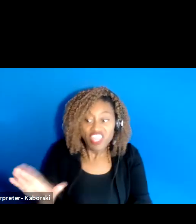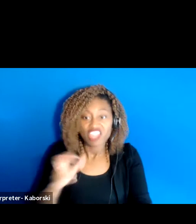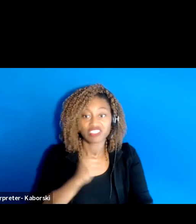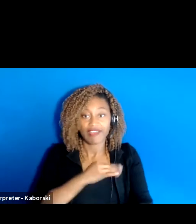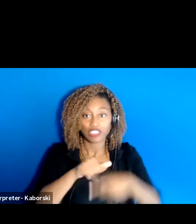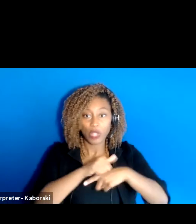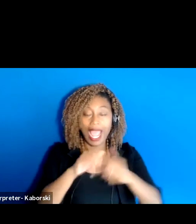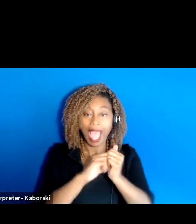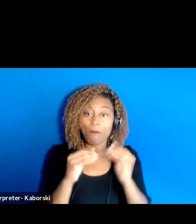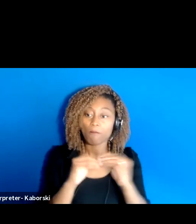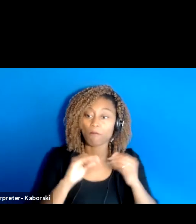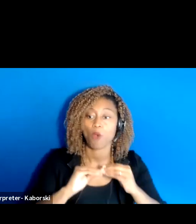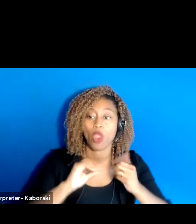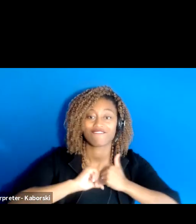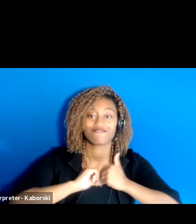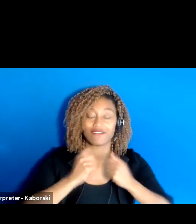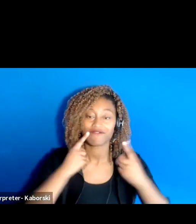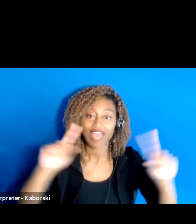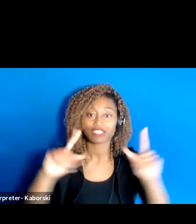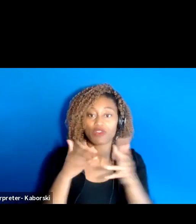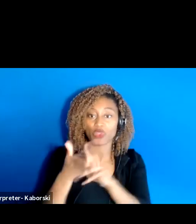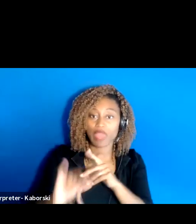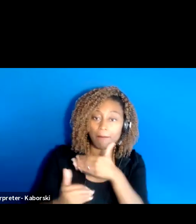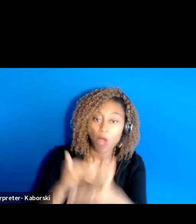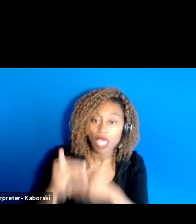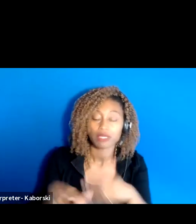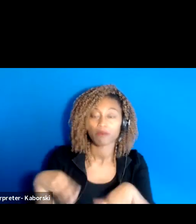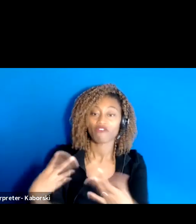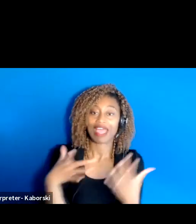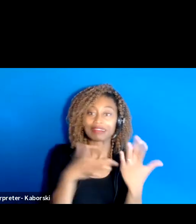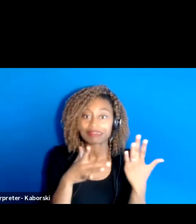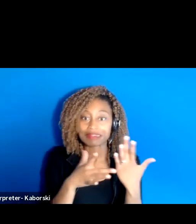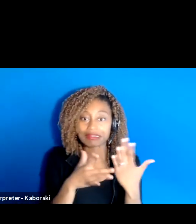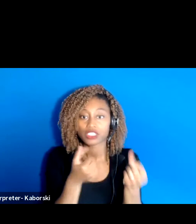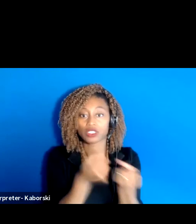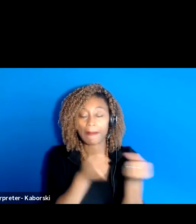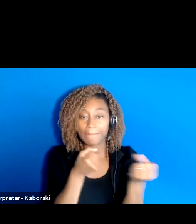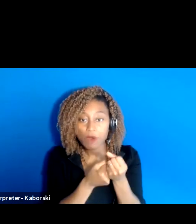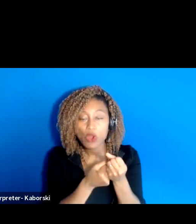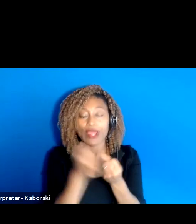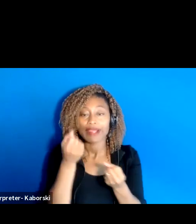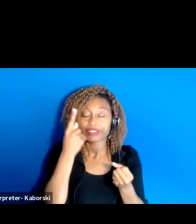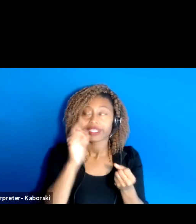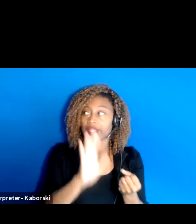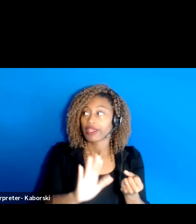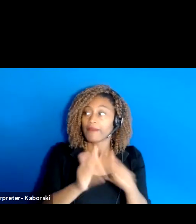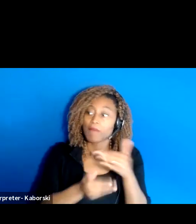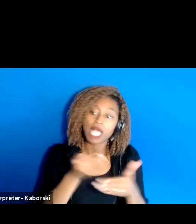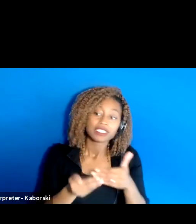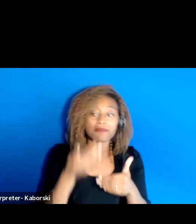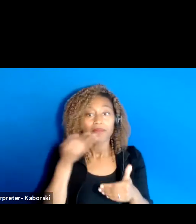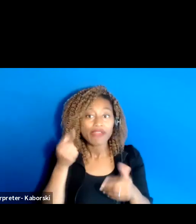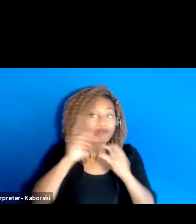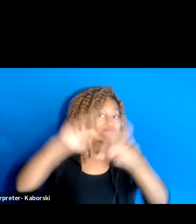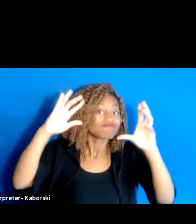to be more effective through that process, provide them technical support on understanding the process better, because